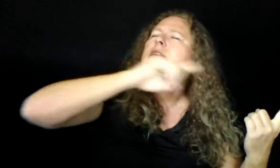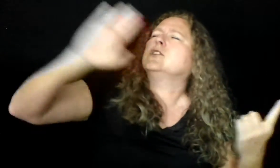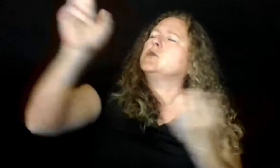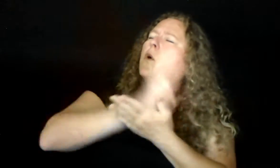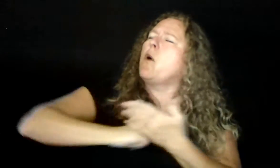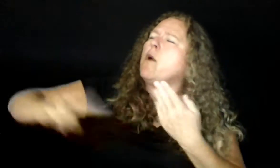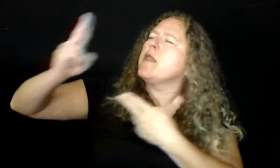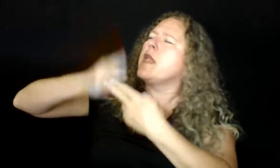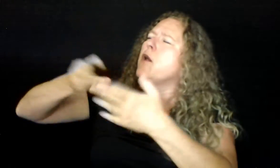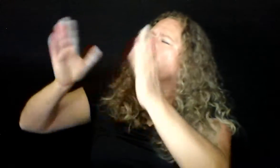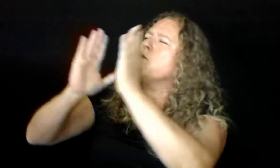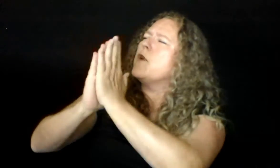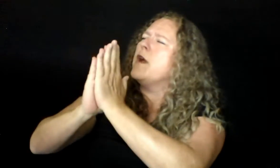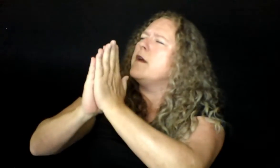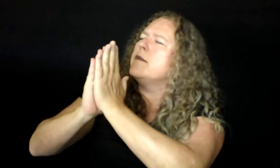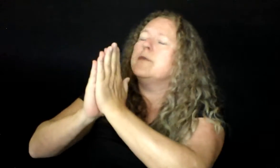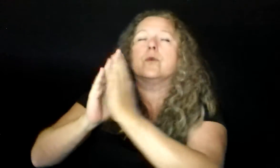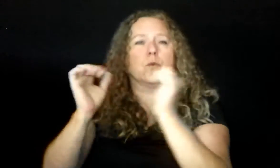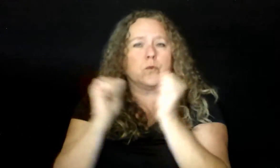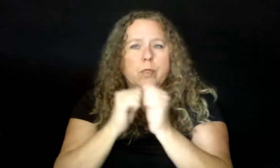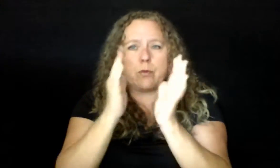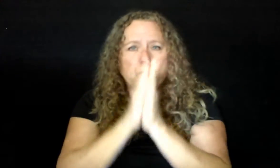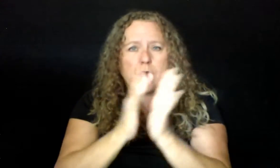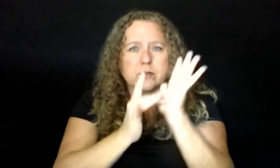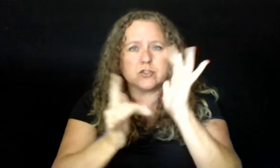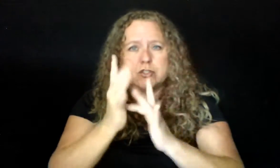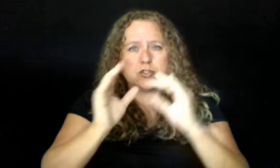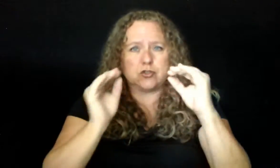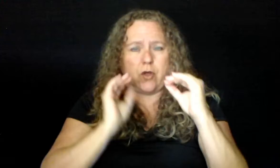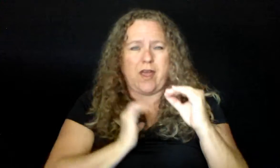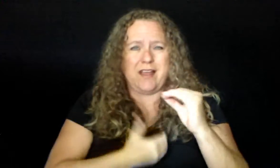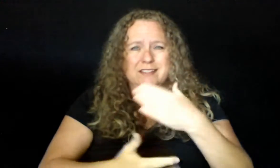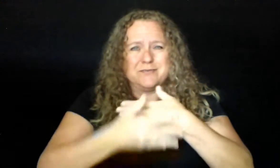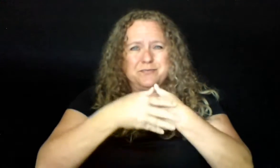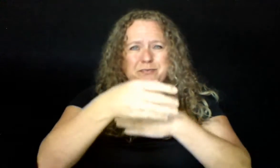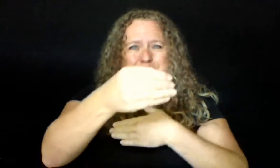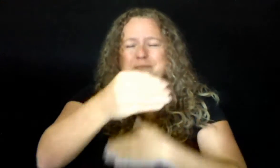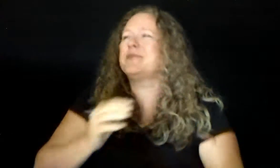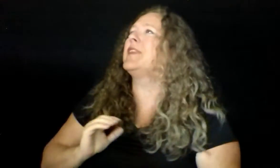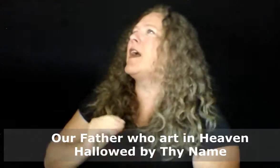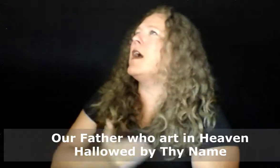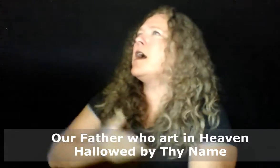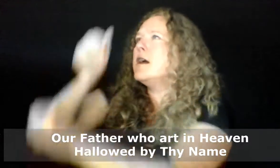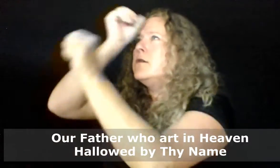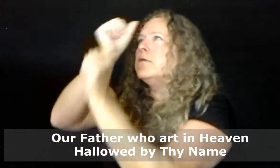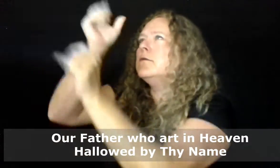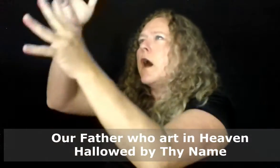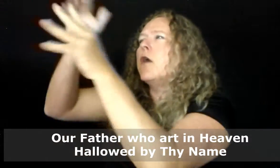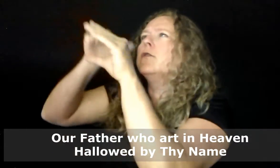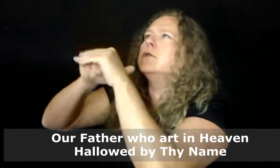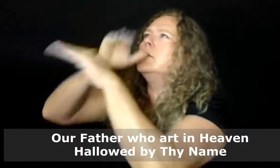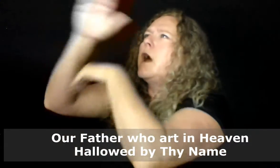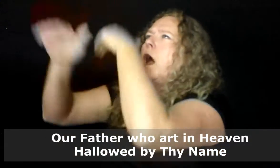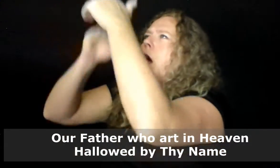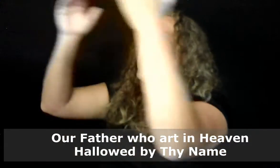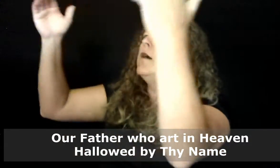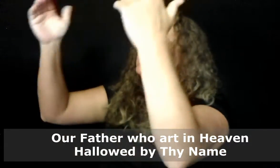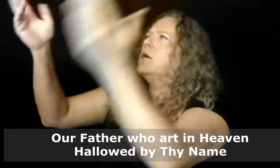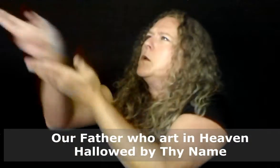Jesus Christ taught his disciples to pray. Our Father, who art in heaven, hallowed be thy name. Thy